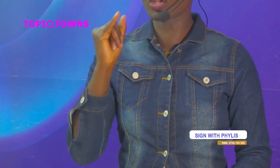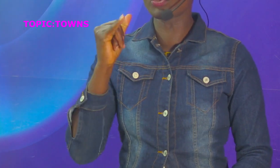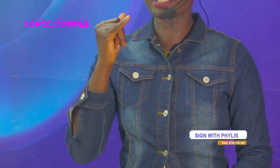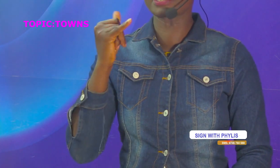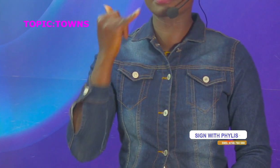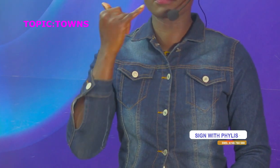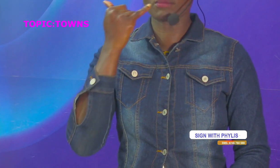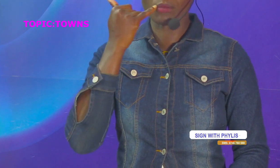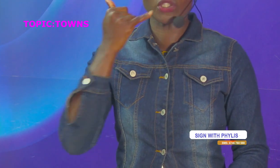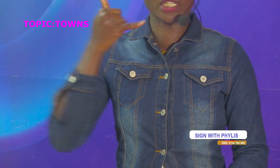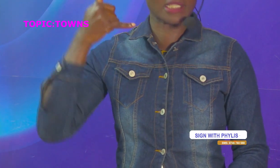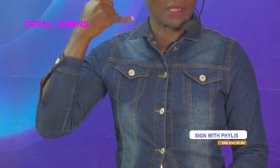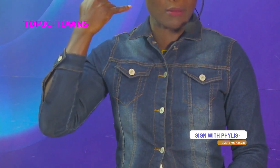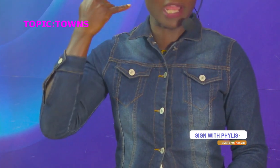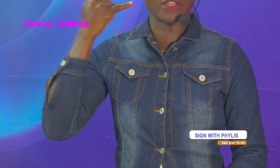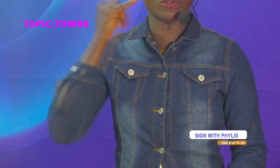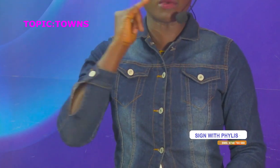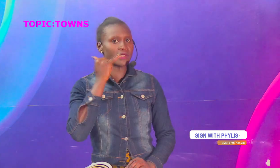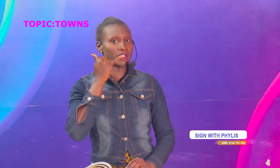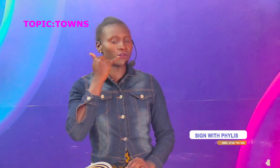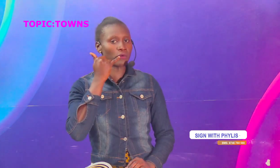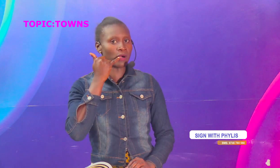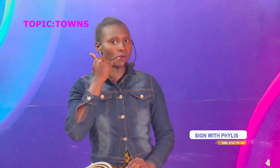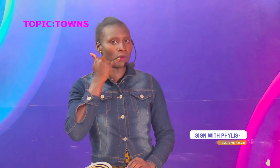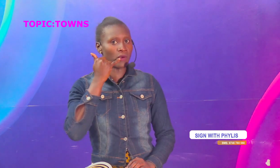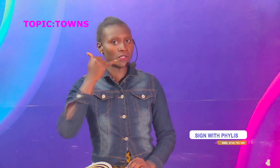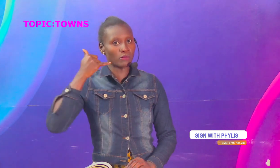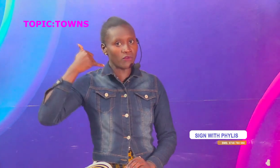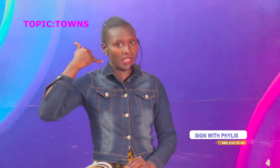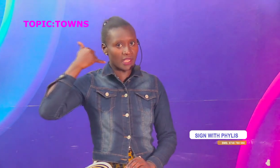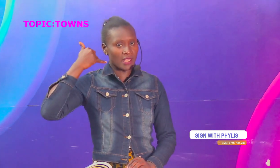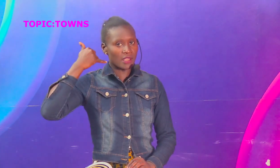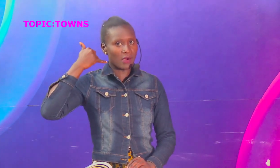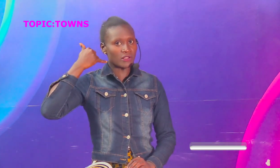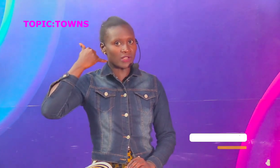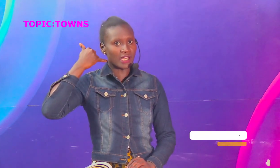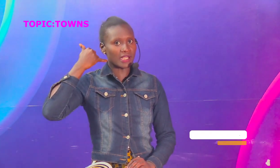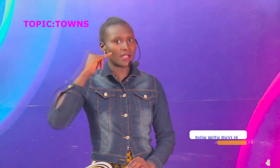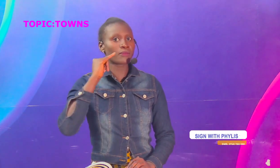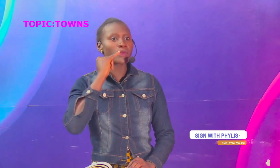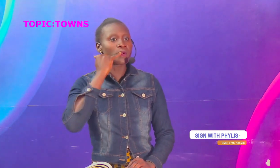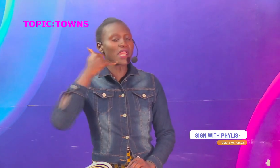just push it behind your mouth, starting from your mouth, moving behind your neck. Nakuru.